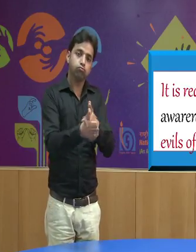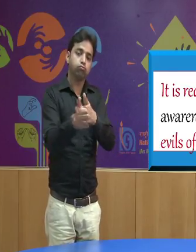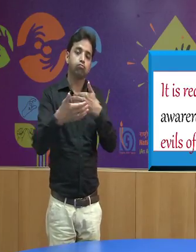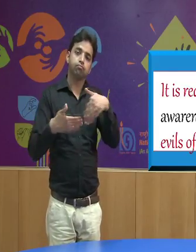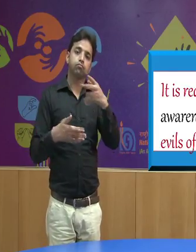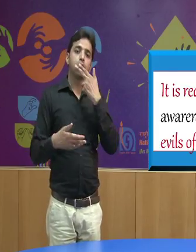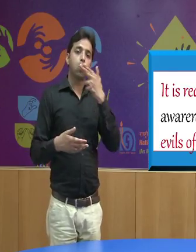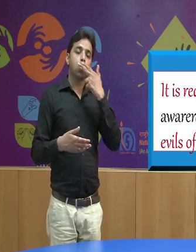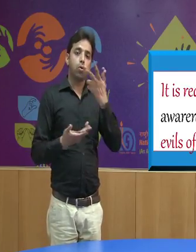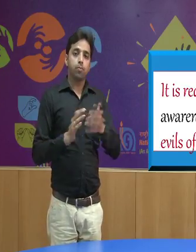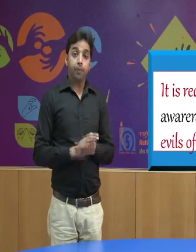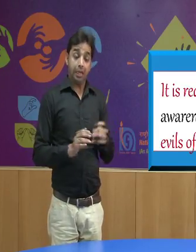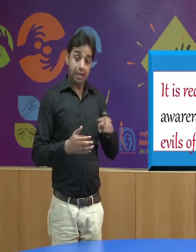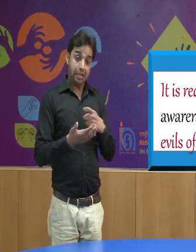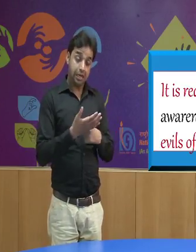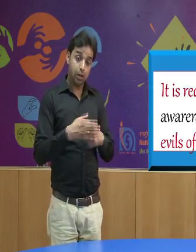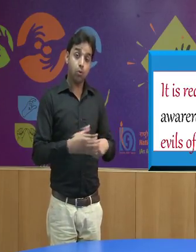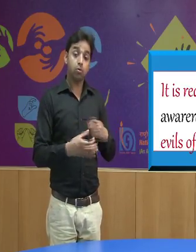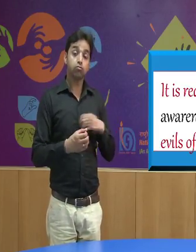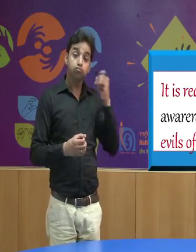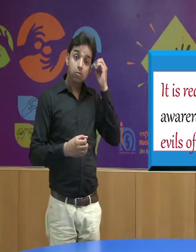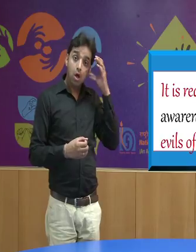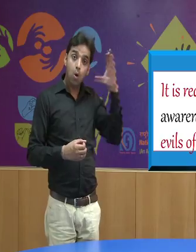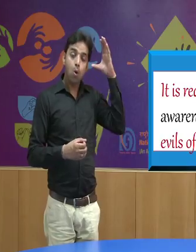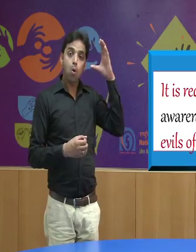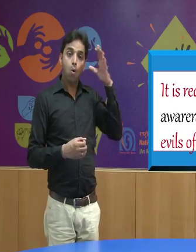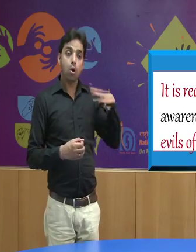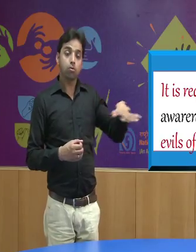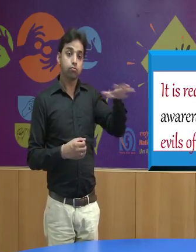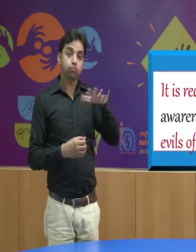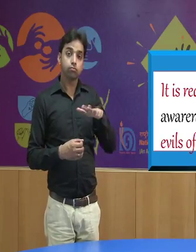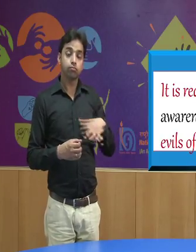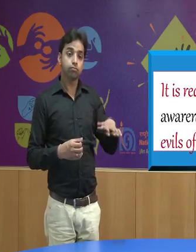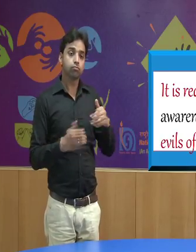It is required to create awareness about the evils of addiction.